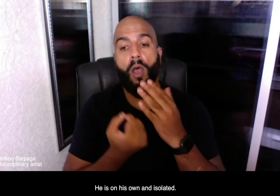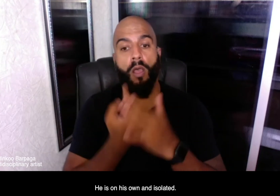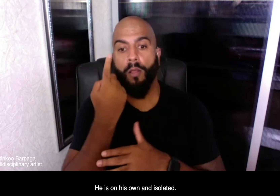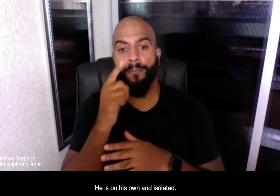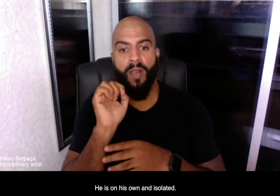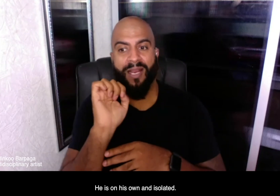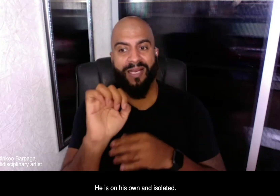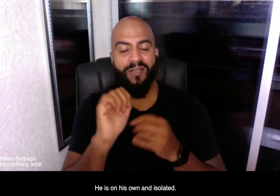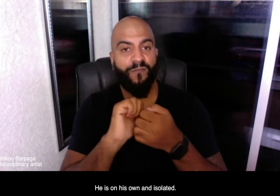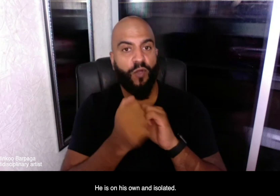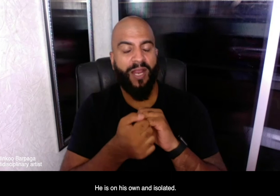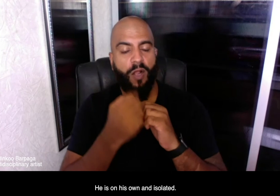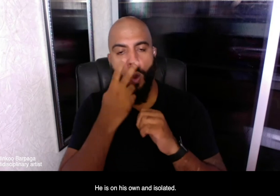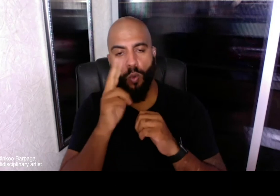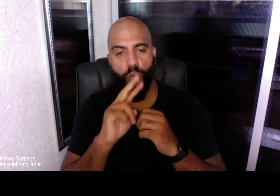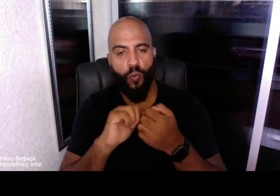and isolated.